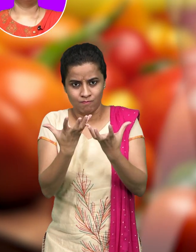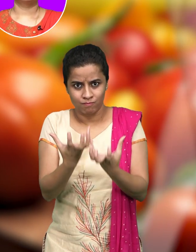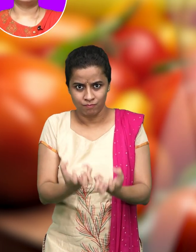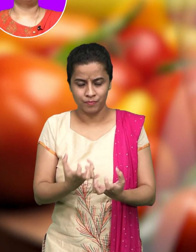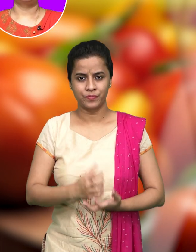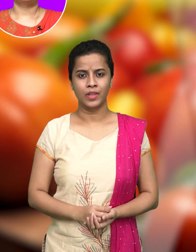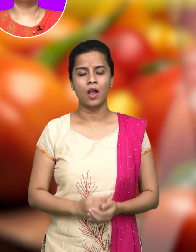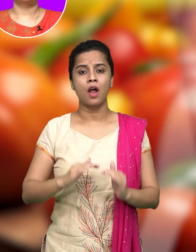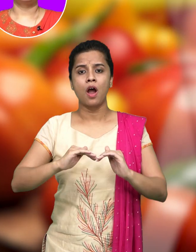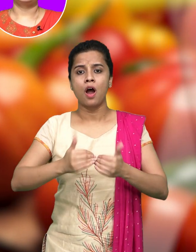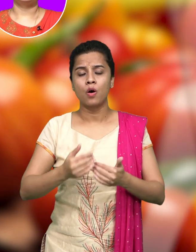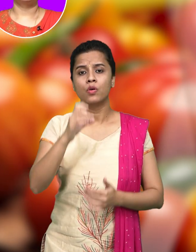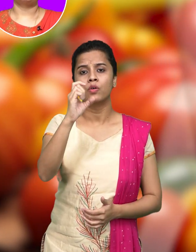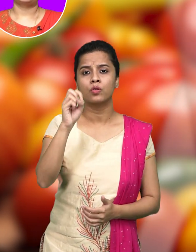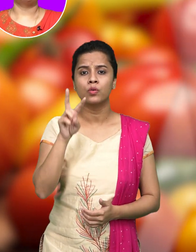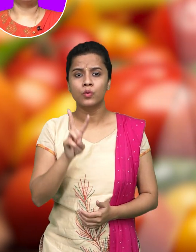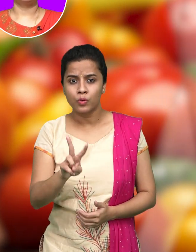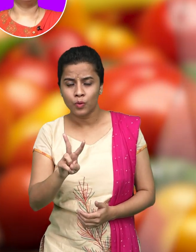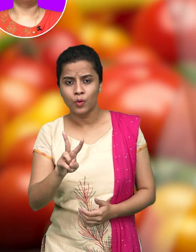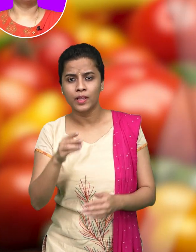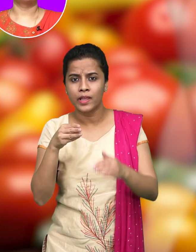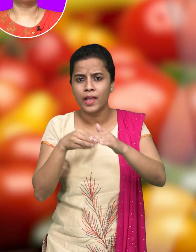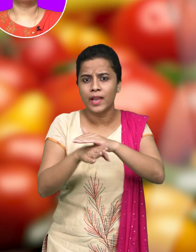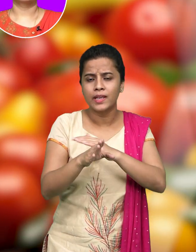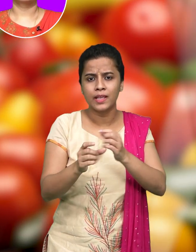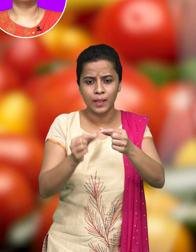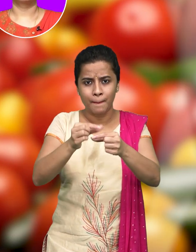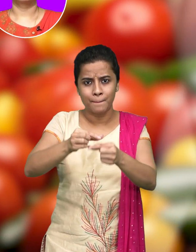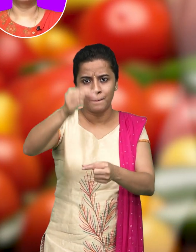How does carbon dioxide enter the plant body?